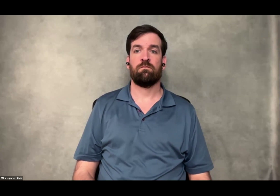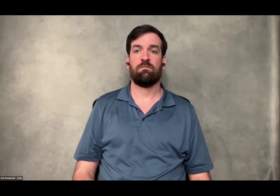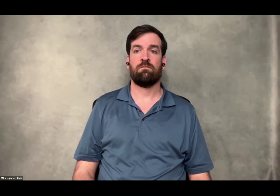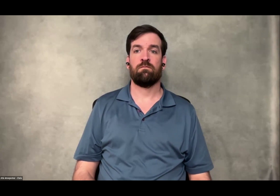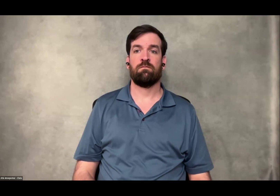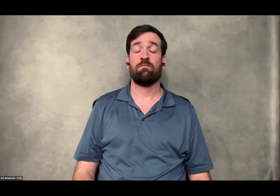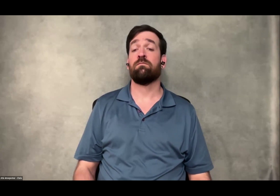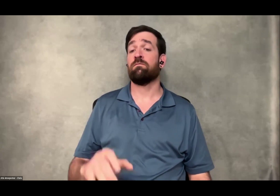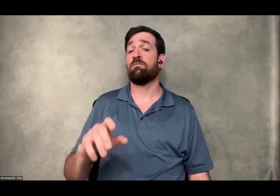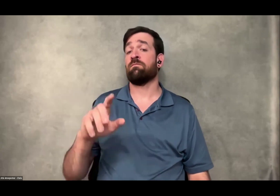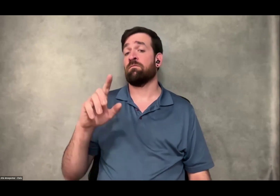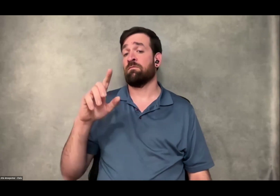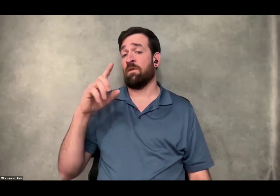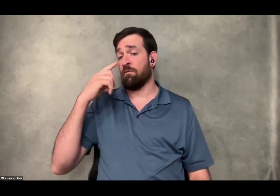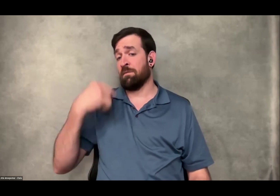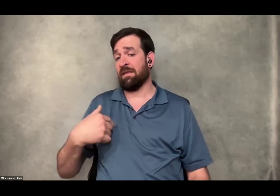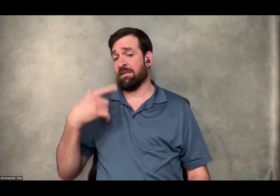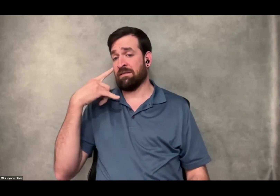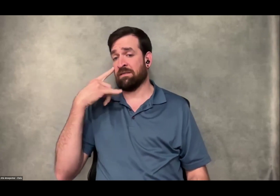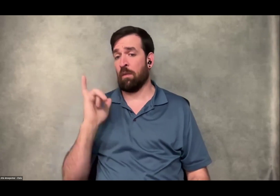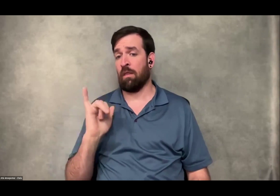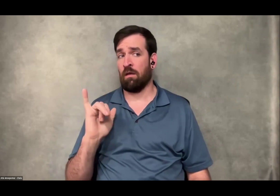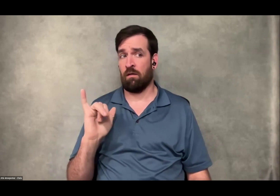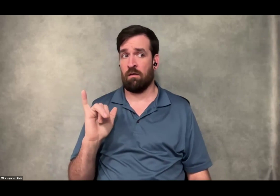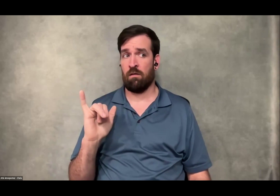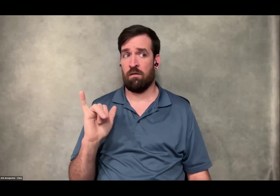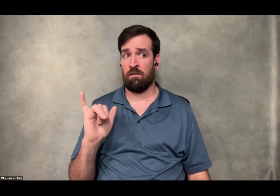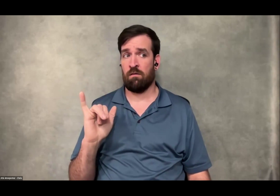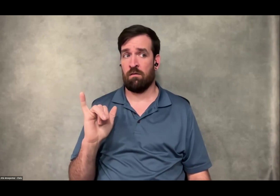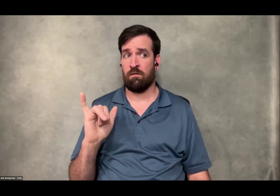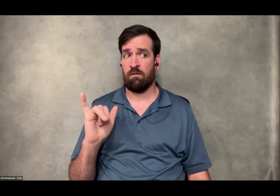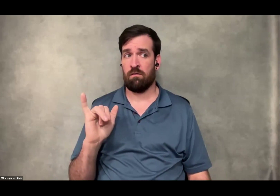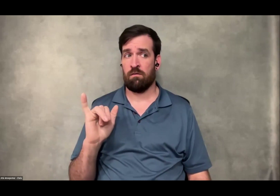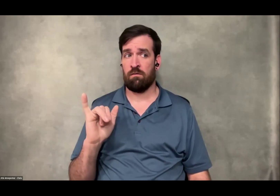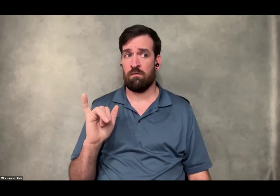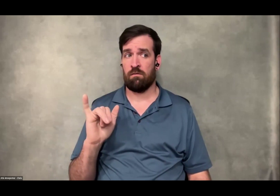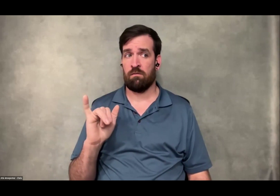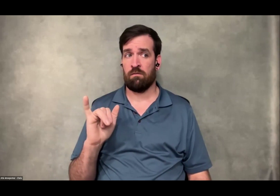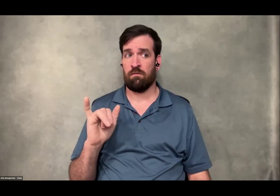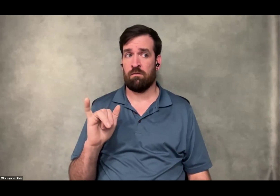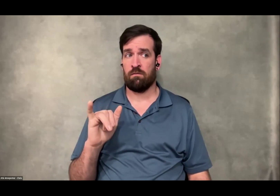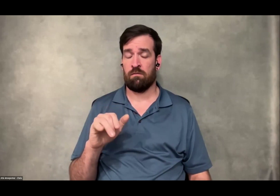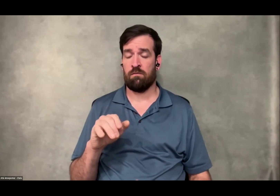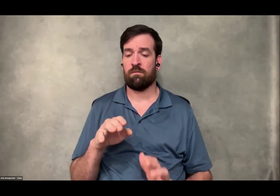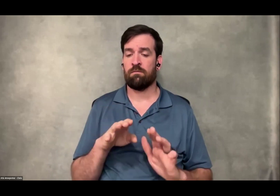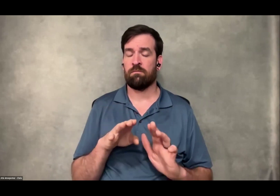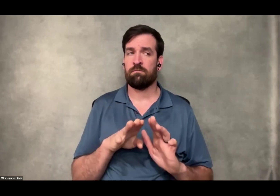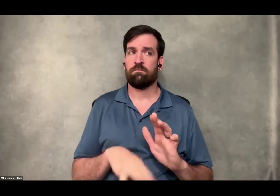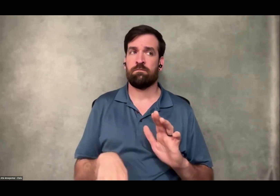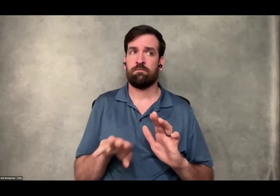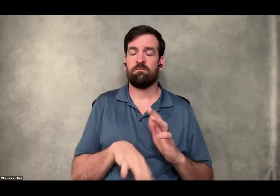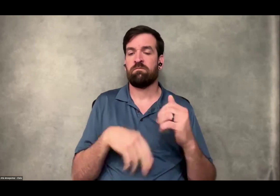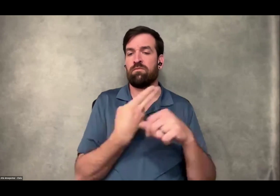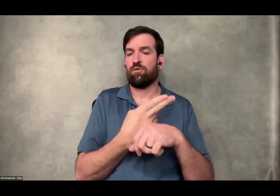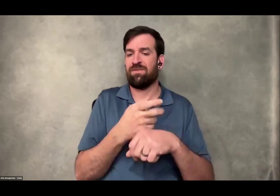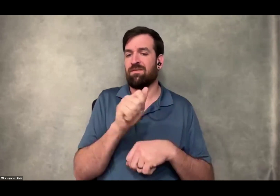So Tuli, for me, it sounds like what you've got lined out is basically kind of using